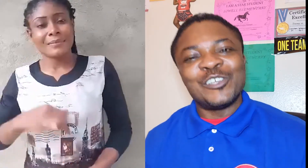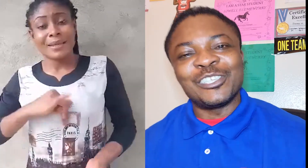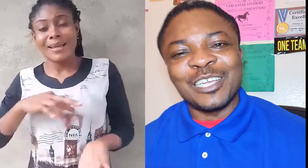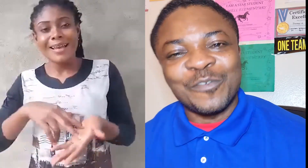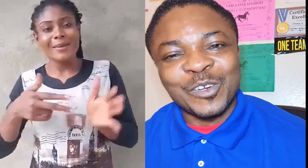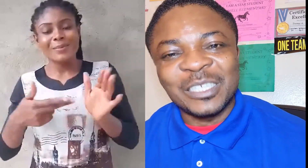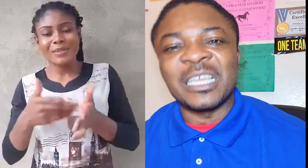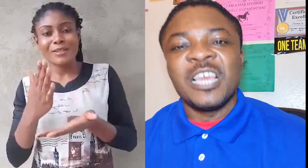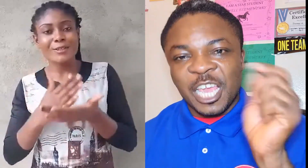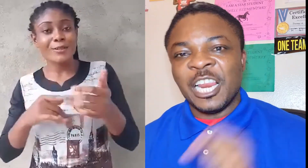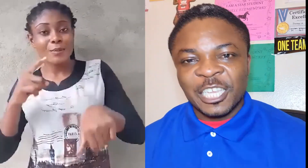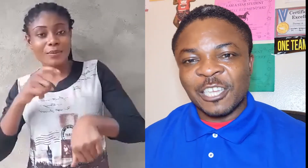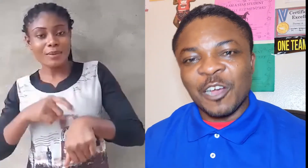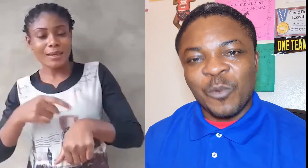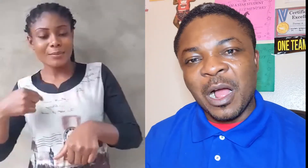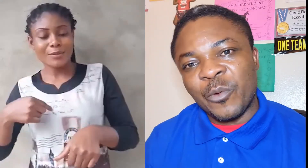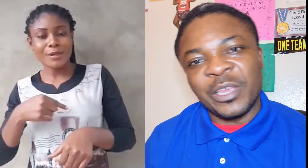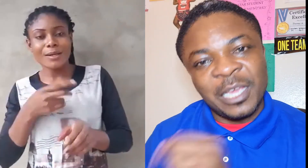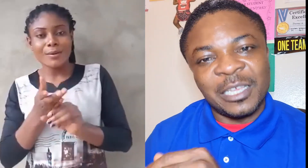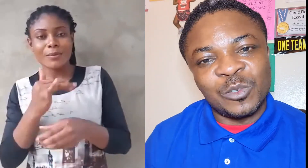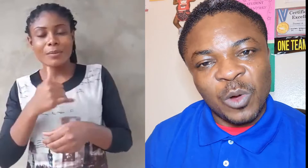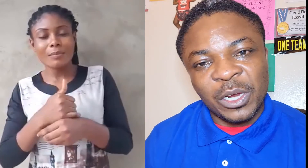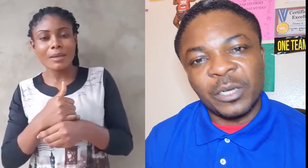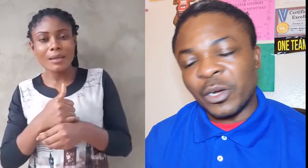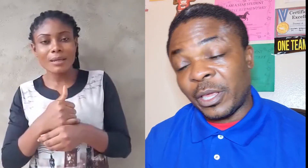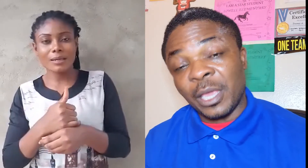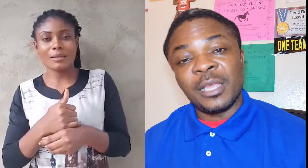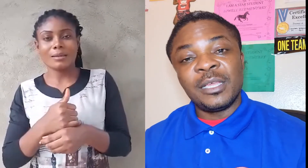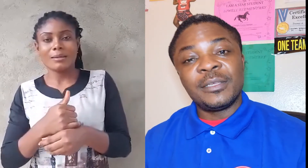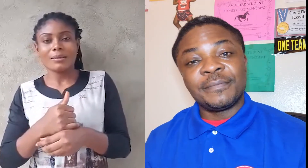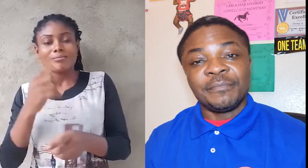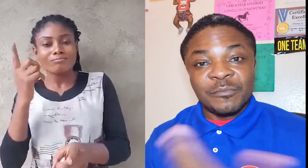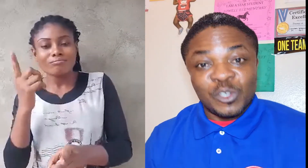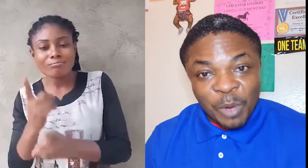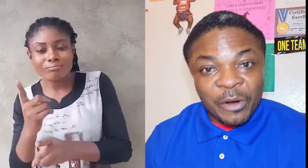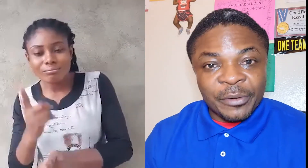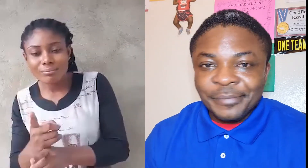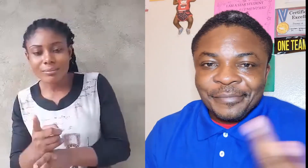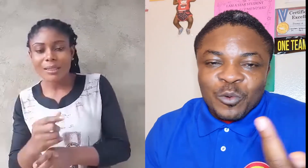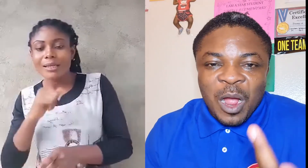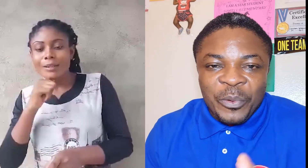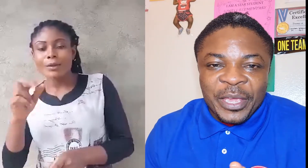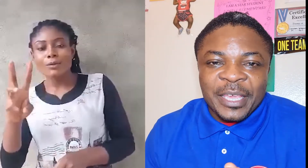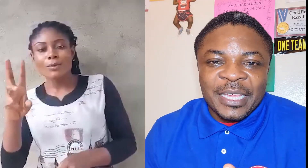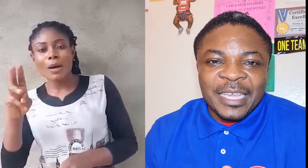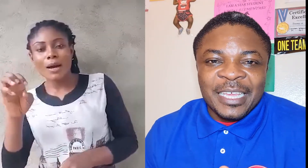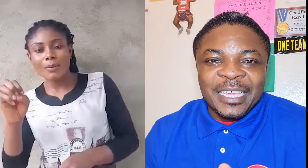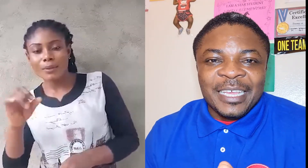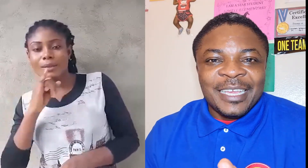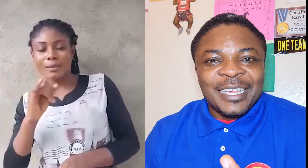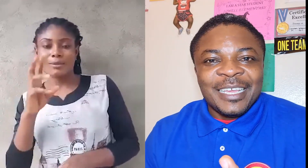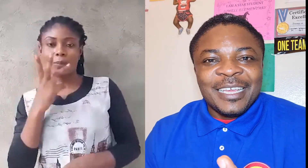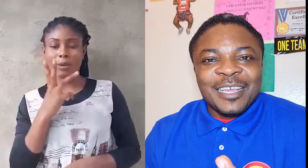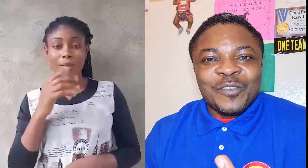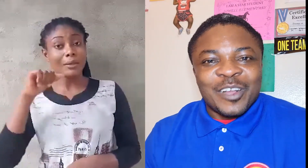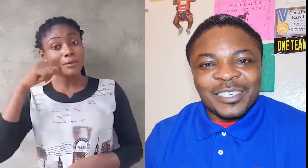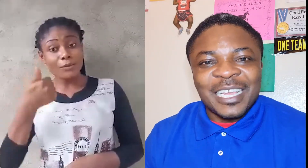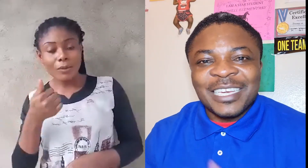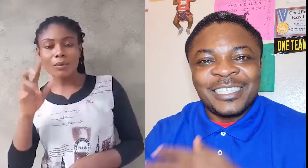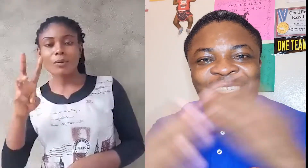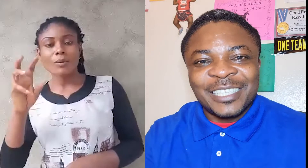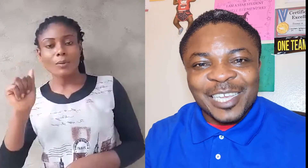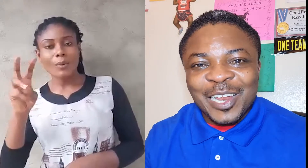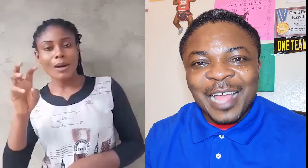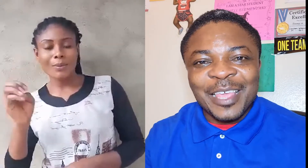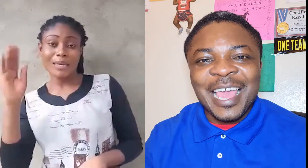make a conscious effort to say it is now wawi, it is water. Okay, tomorrow wawi. For God's